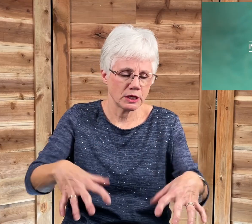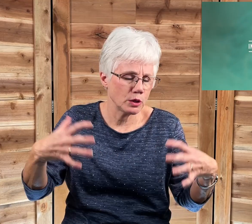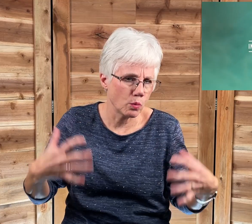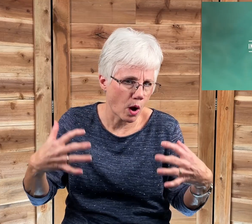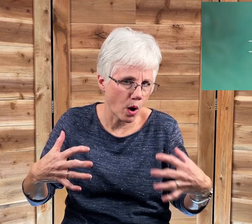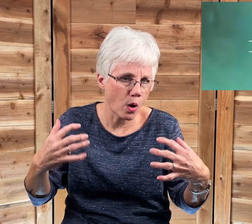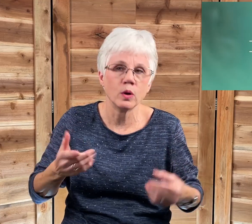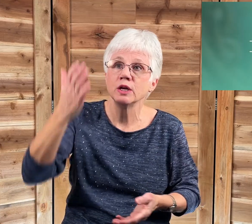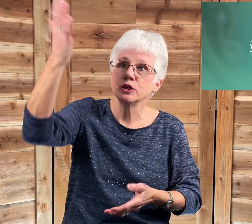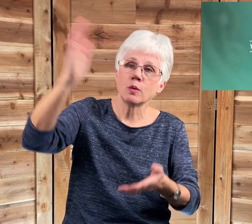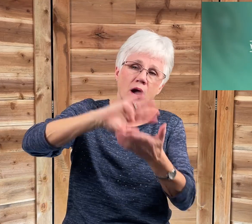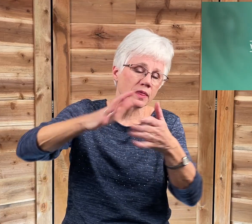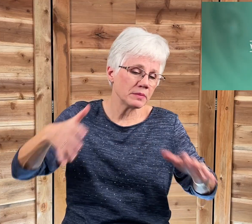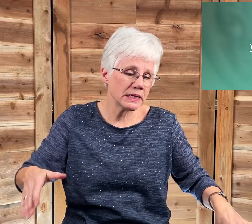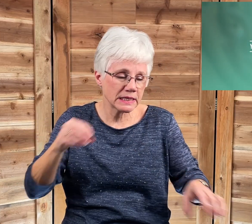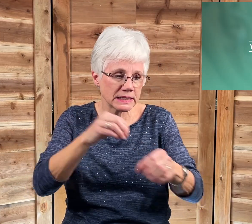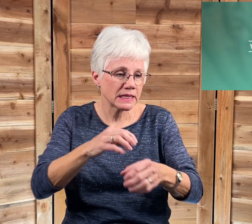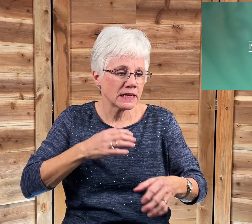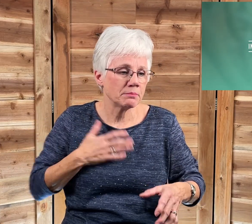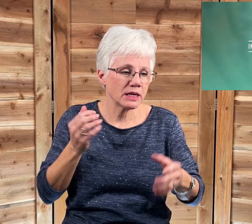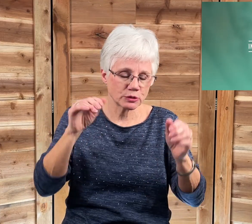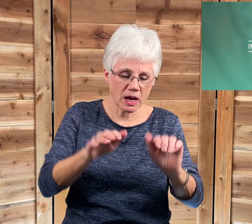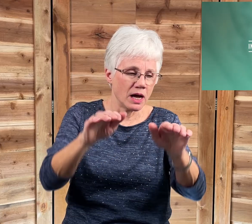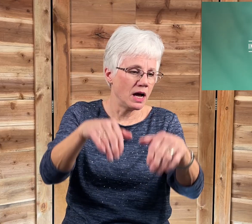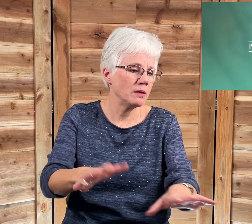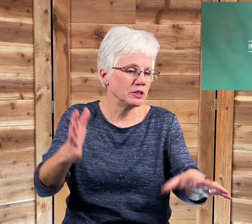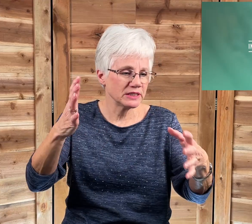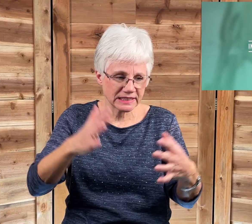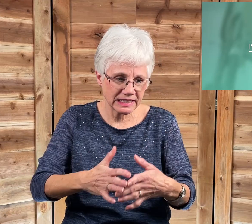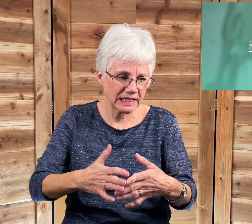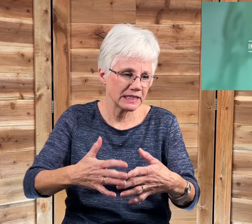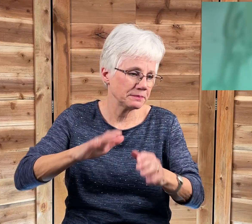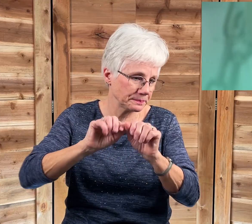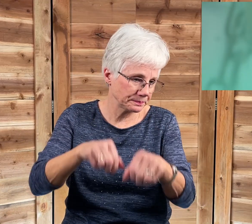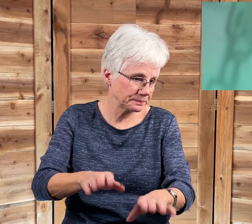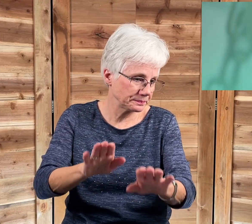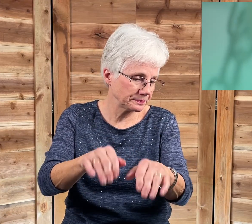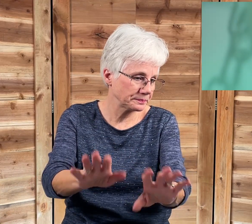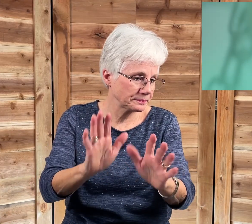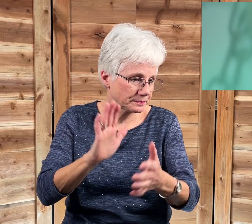troubled sea. Whoa, you are the peace in my troubled sea.